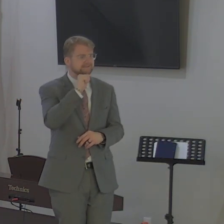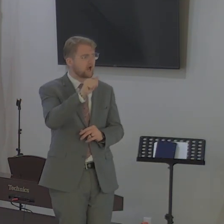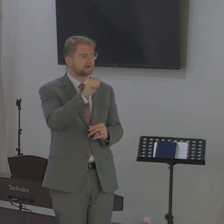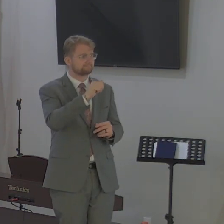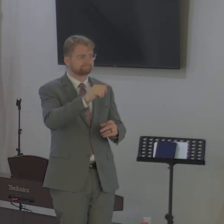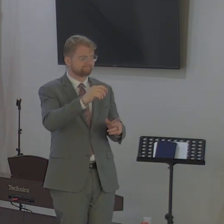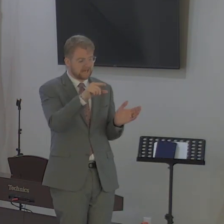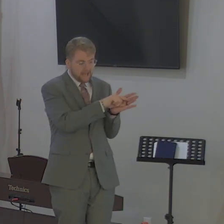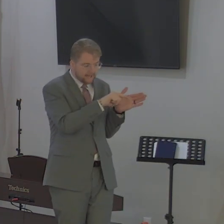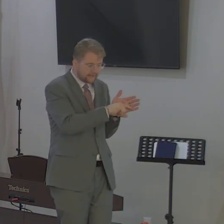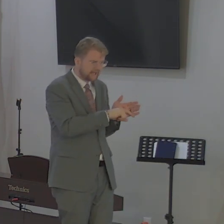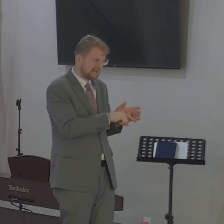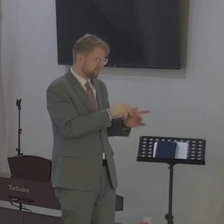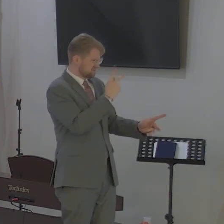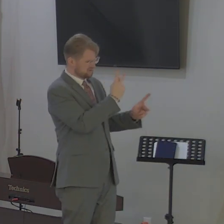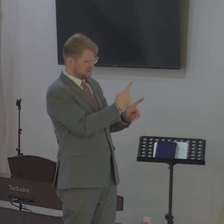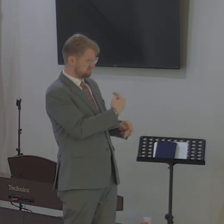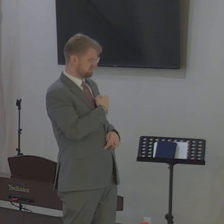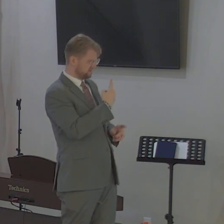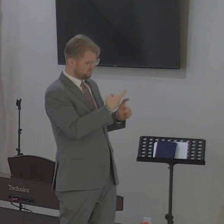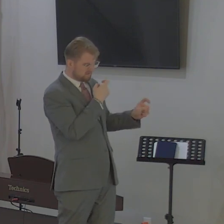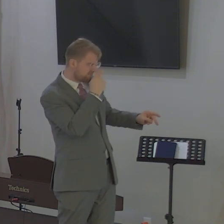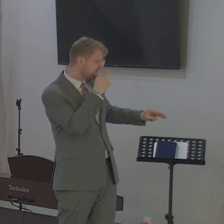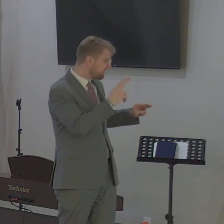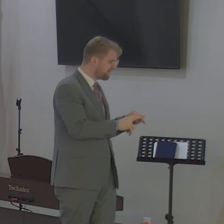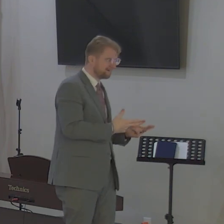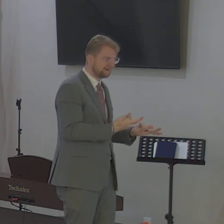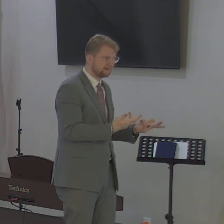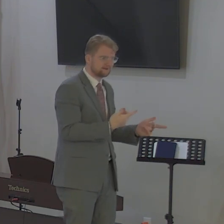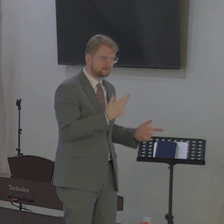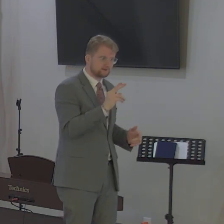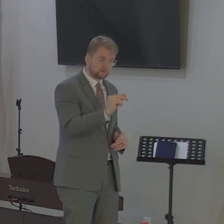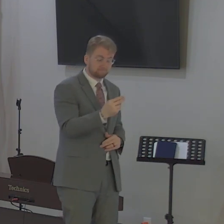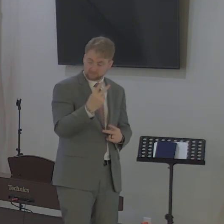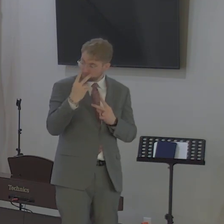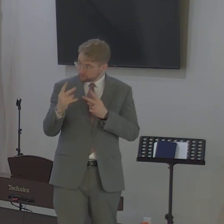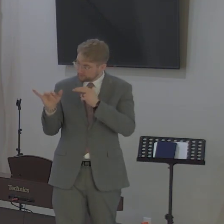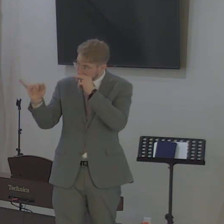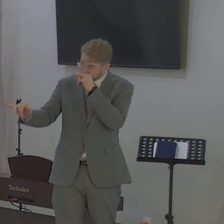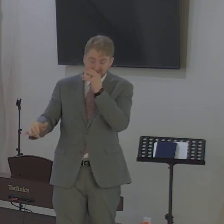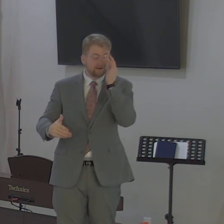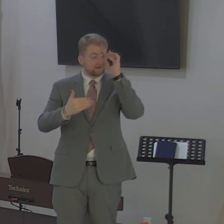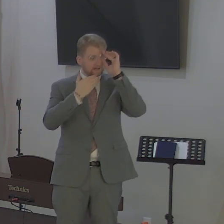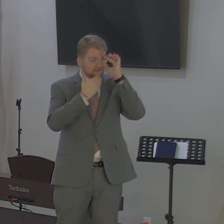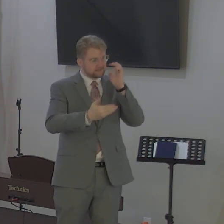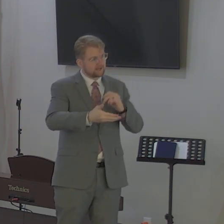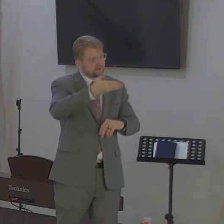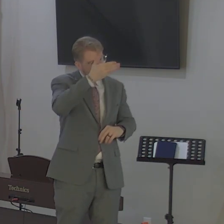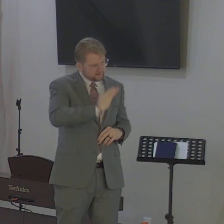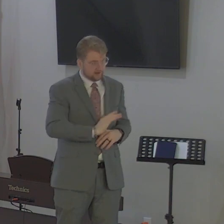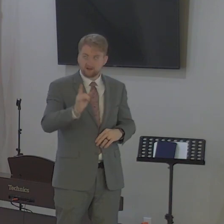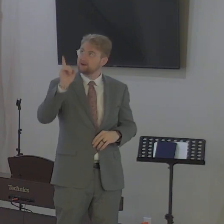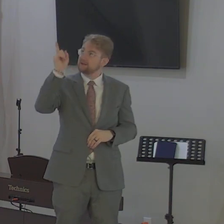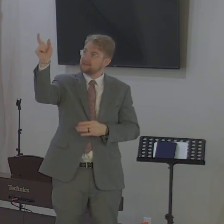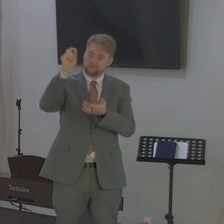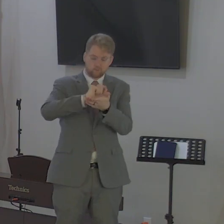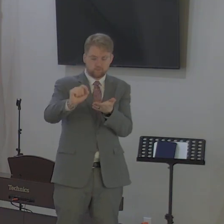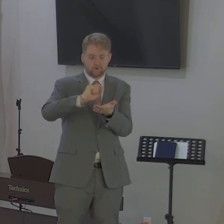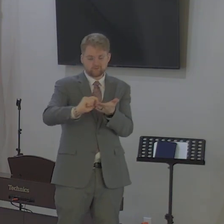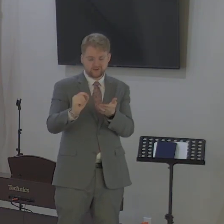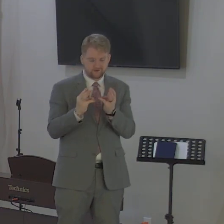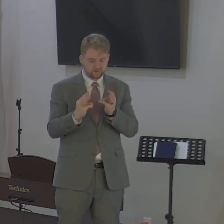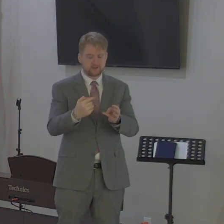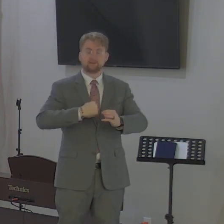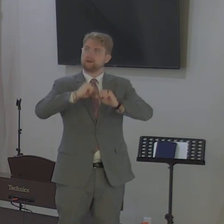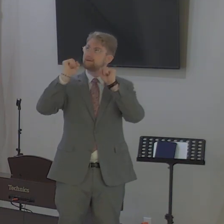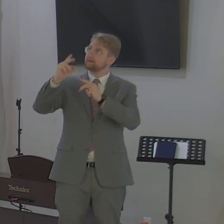keeps me from the fun of this world. Instead, look at it and say, thank God. He gets to record down a way that I can honor and